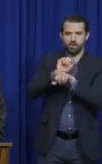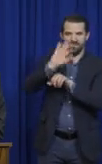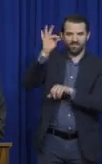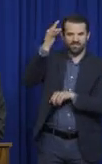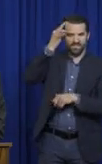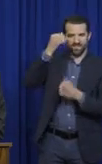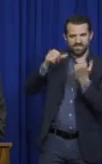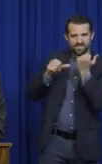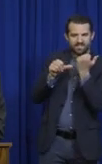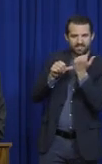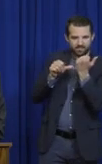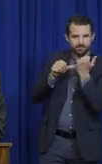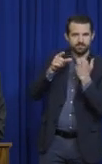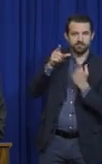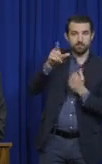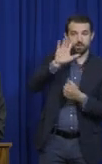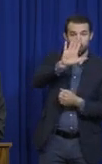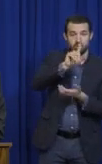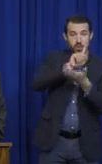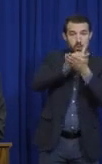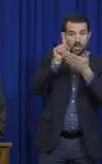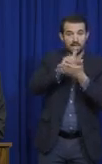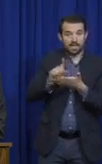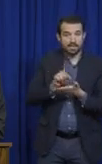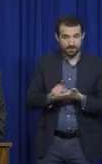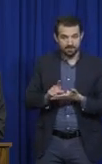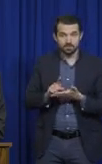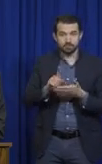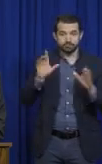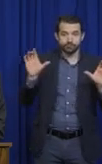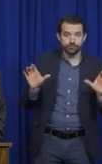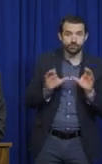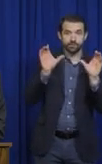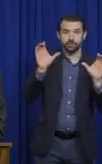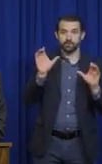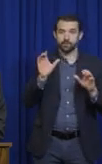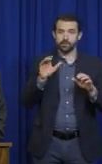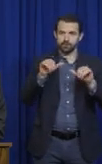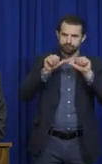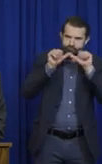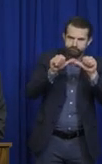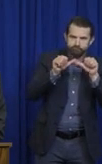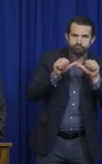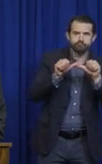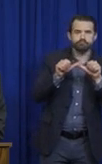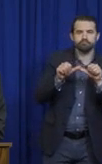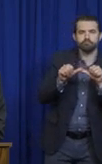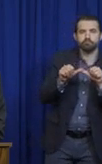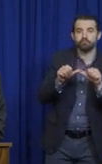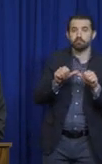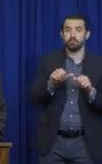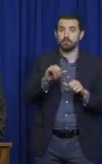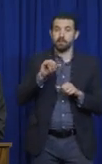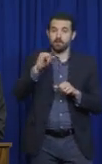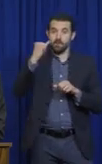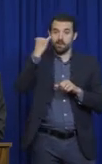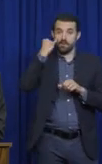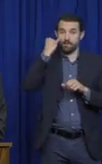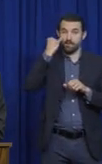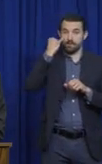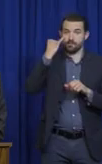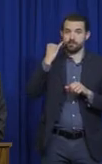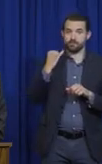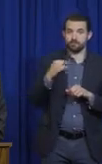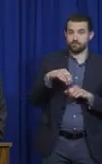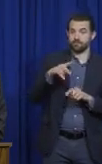to file your weekly certification. If, however, you have filed for state unemployment benefits